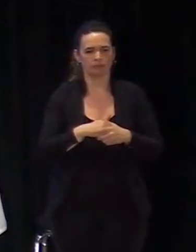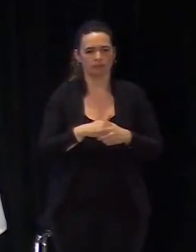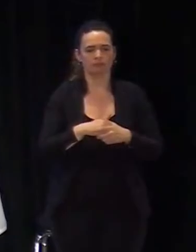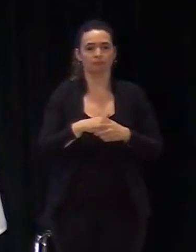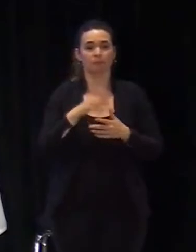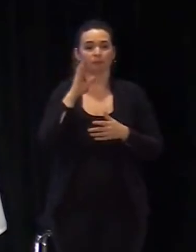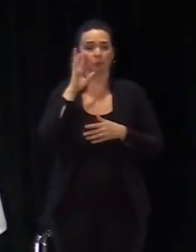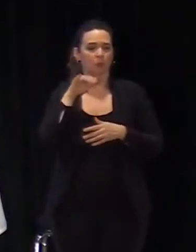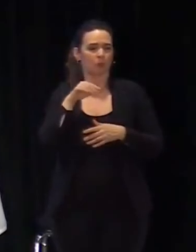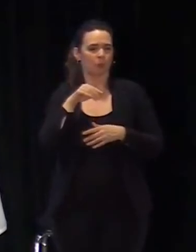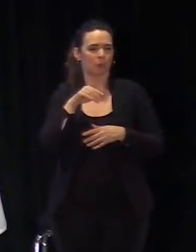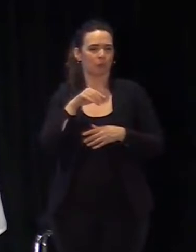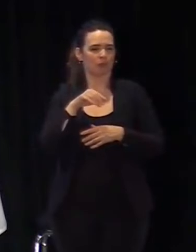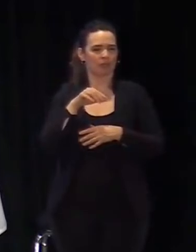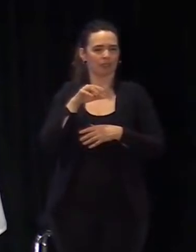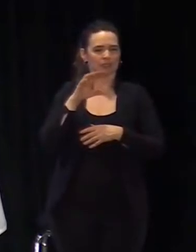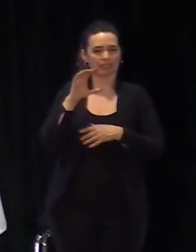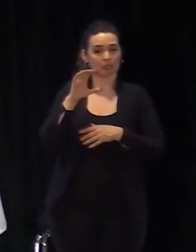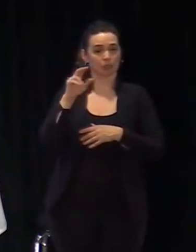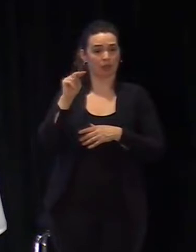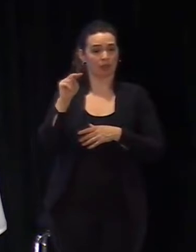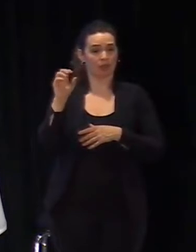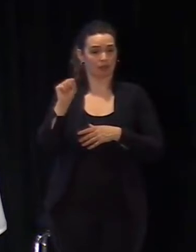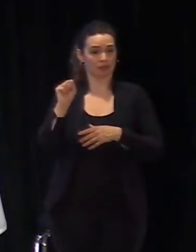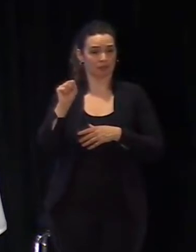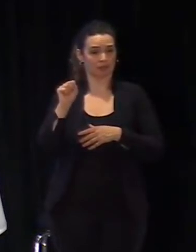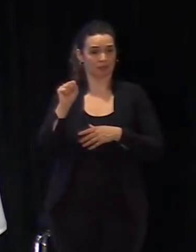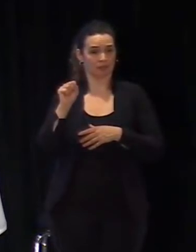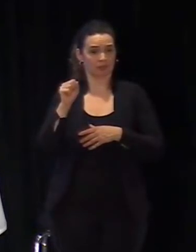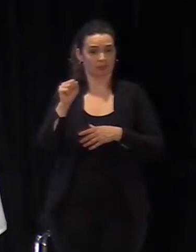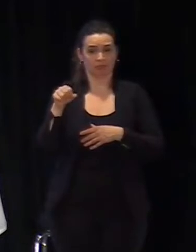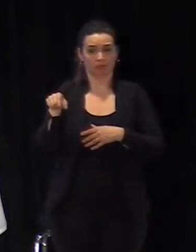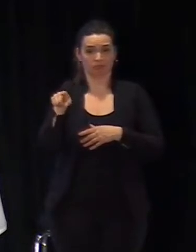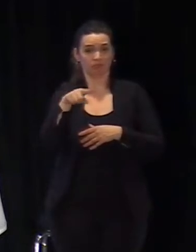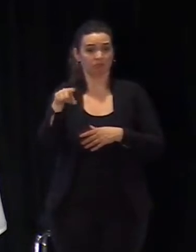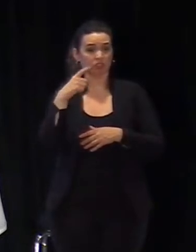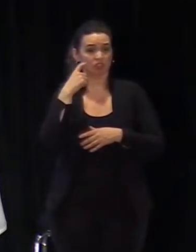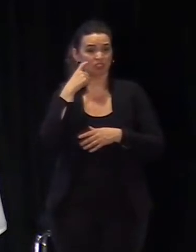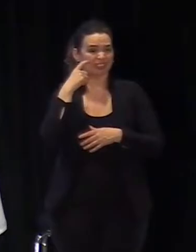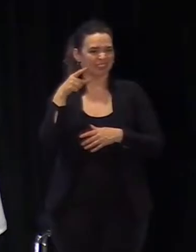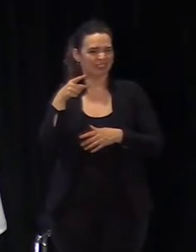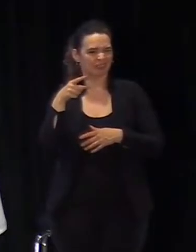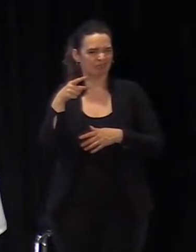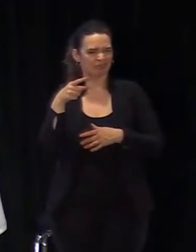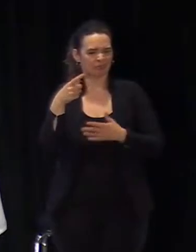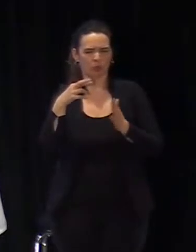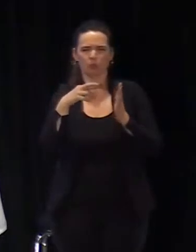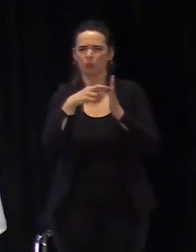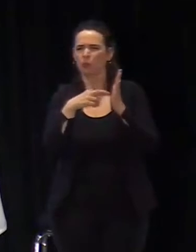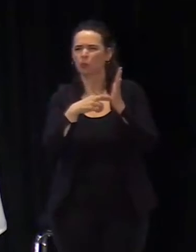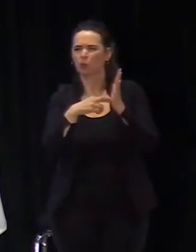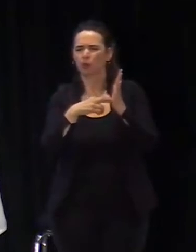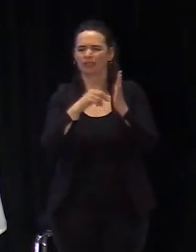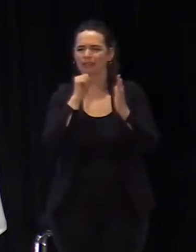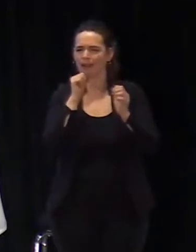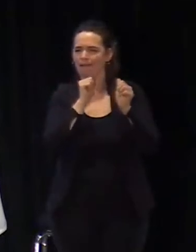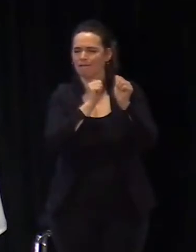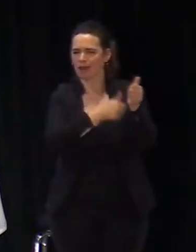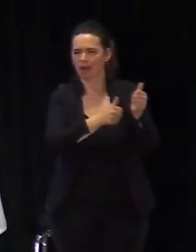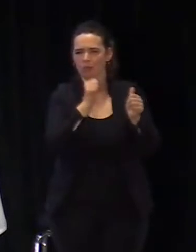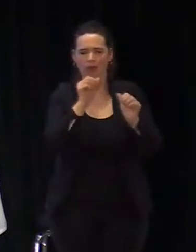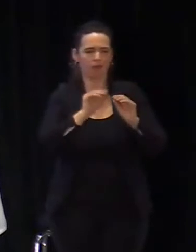test, whereas Liverpool just needs to hear that we're coming in advance. Yeah. What is the county's rule? What did Nico do to Cicero North Syracuse? Sorry? What did Nico